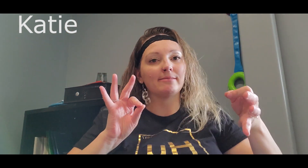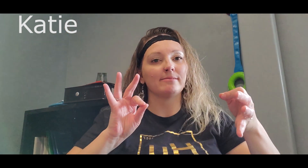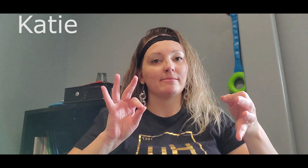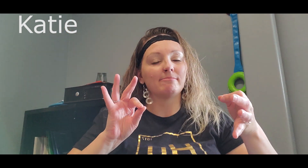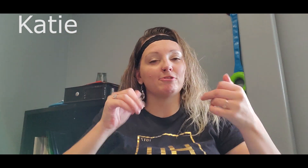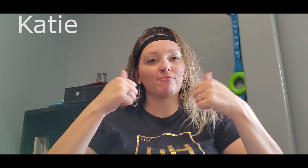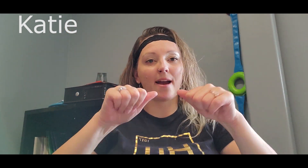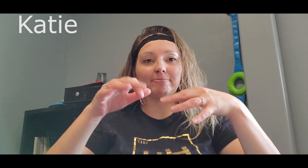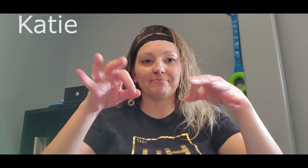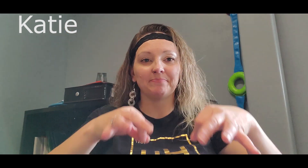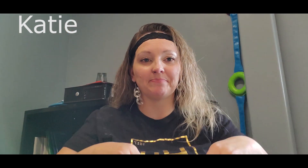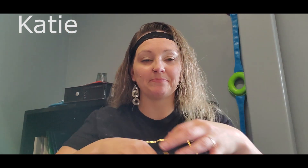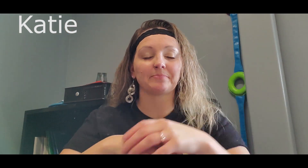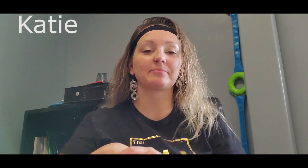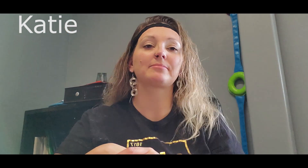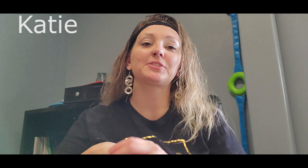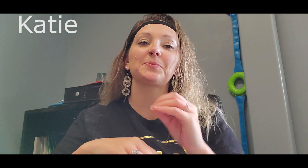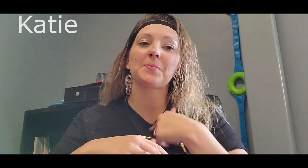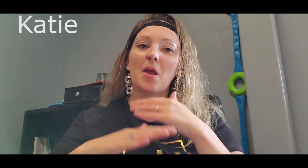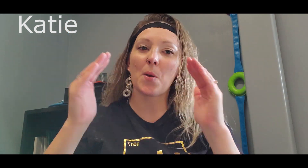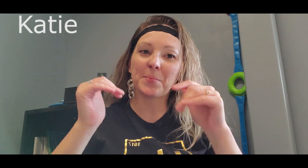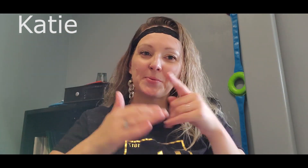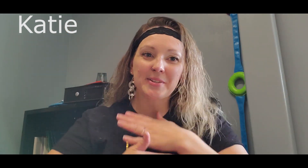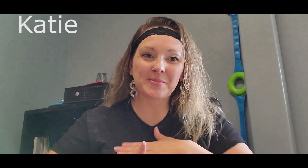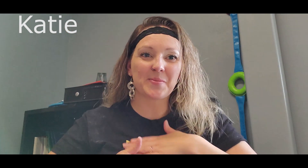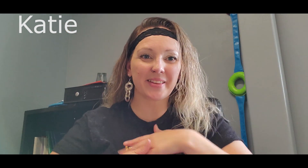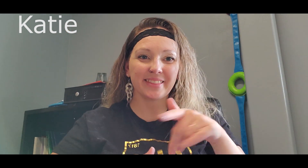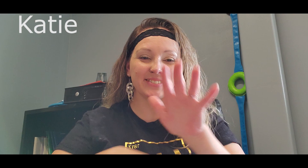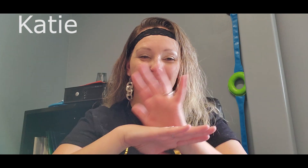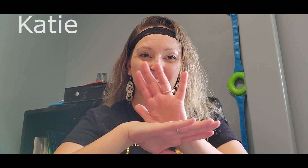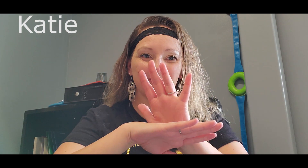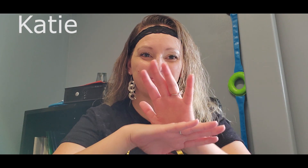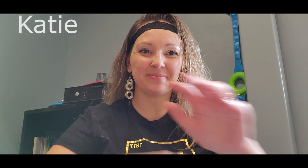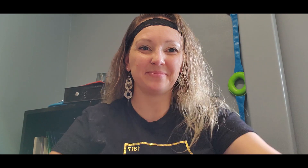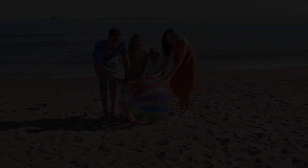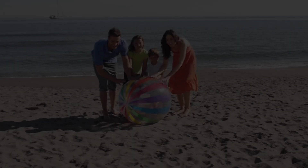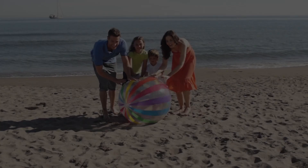the sentence instead of just thinking about the word. I hope you enjoy the videos.